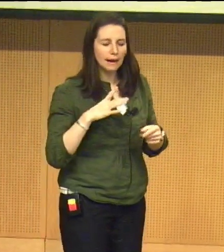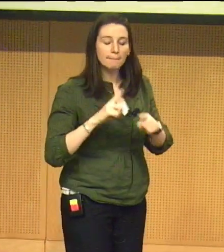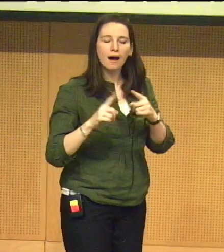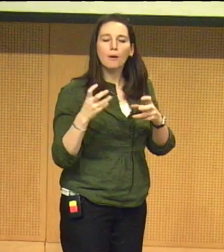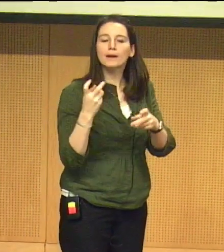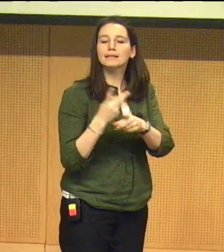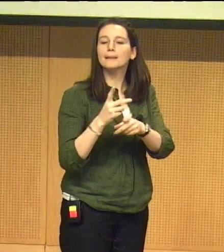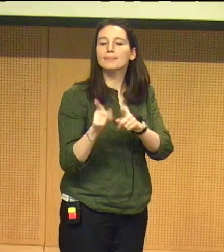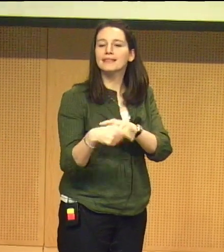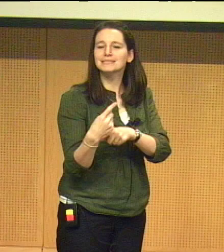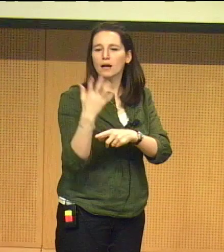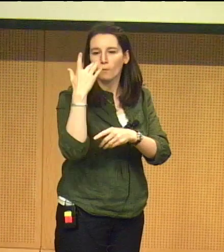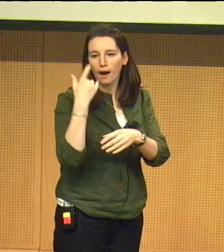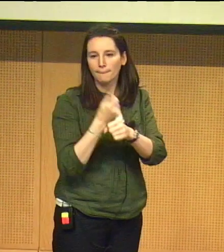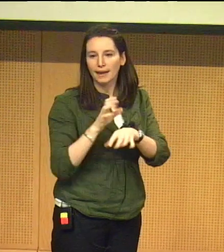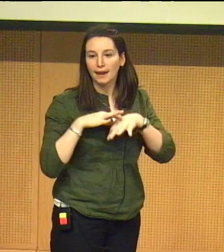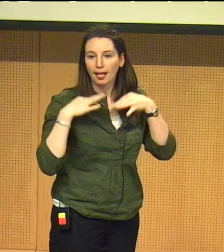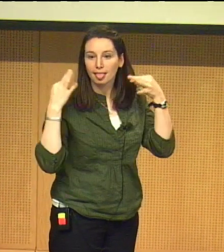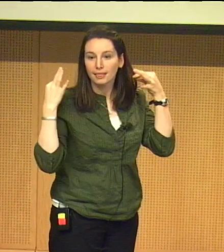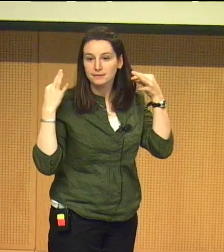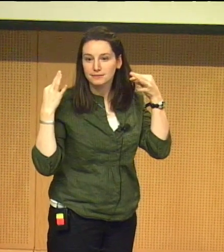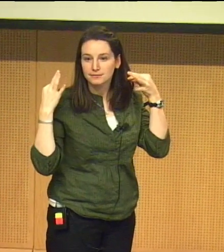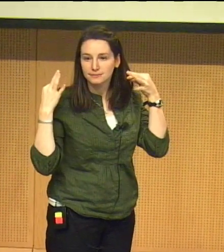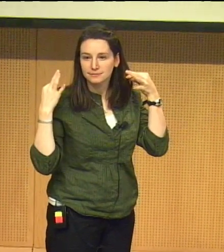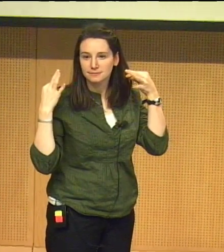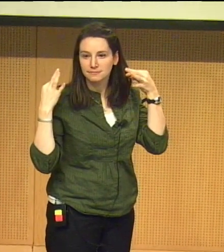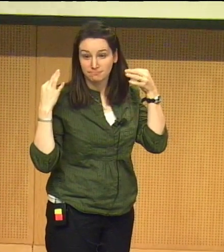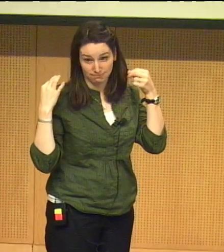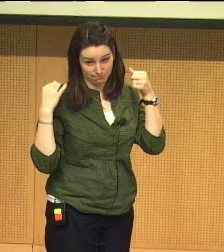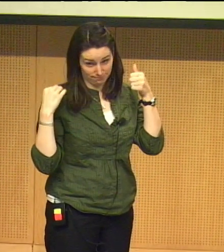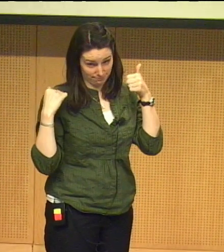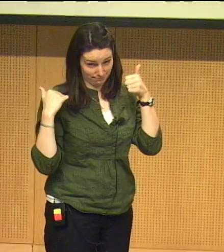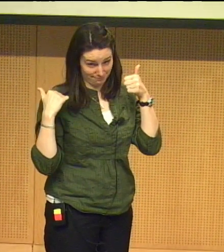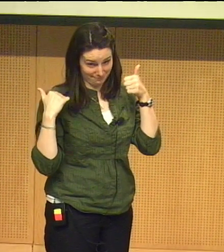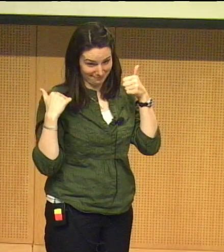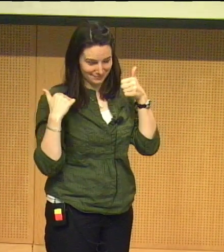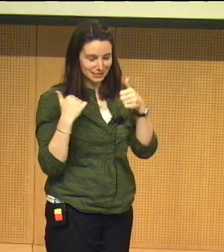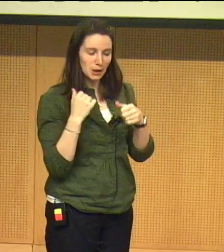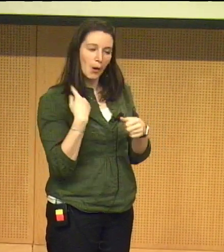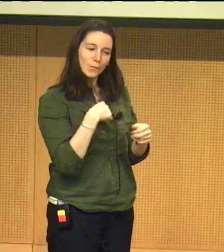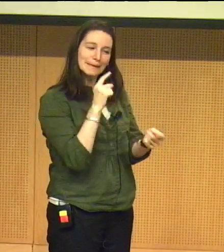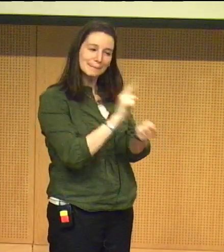oh, well, okay, all right. The next day, she told me she wanted to keep the tail to make a necklace.